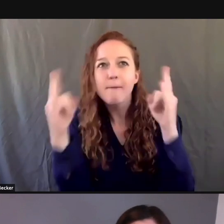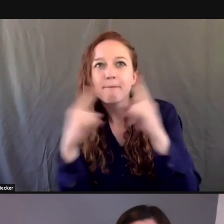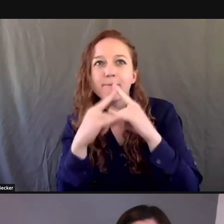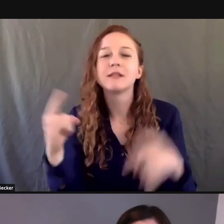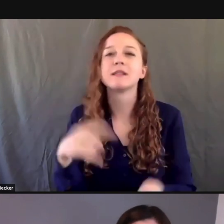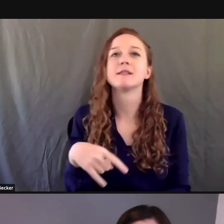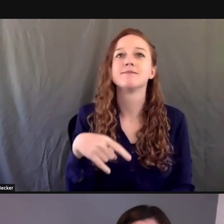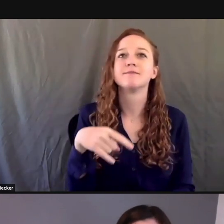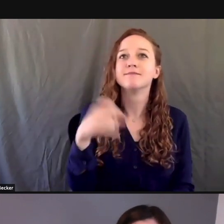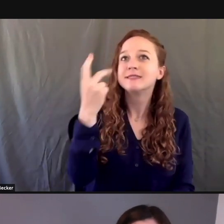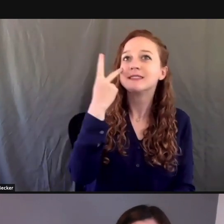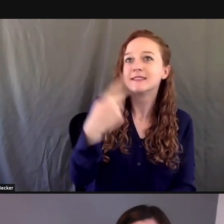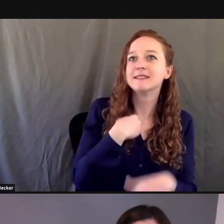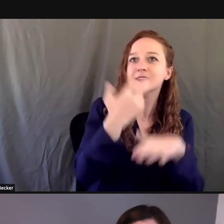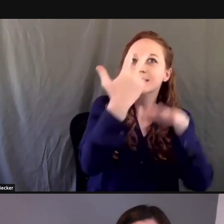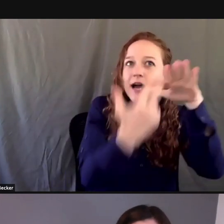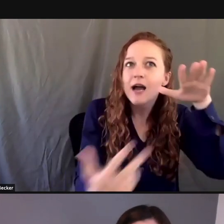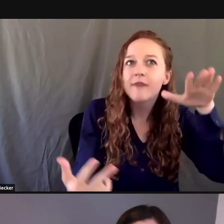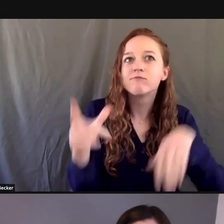sciences.